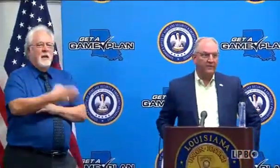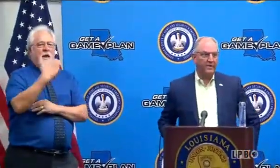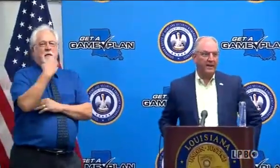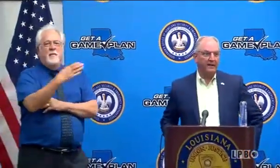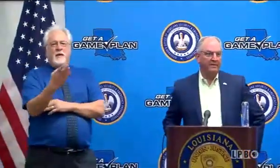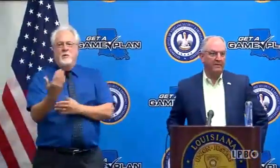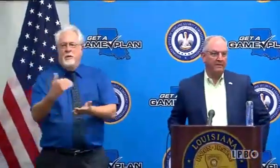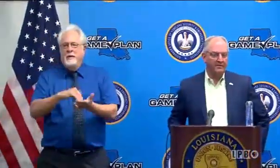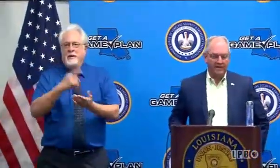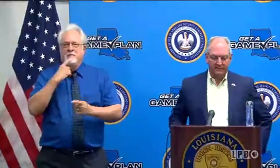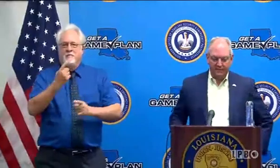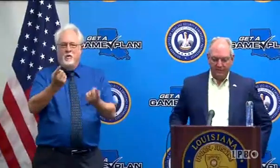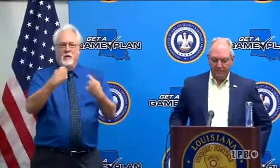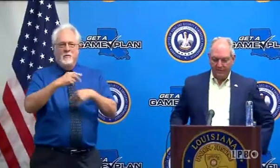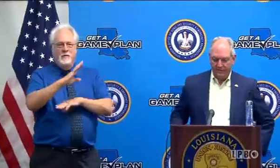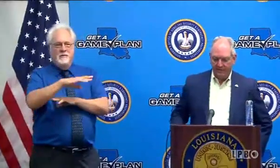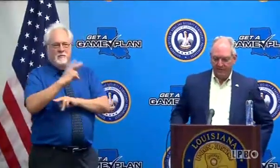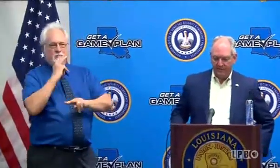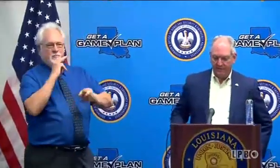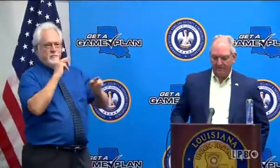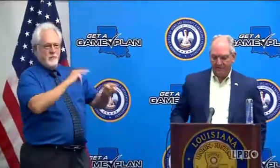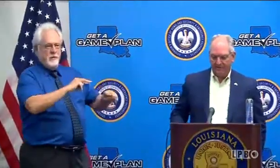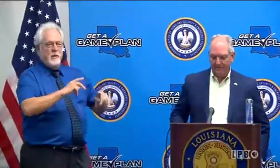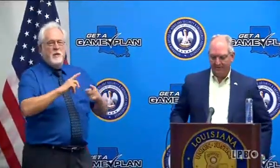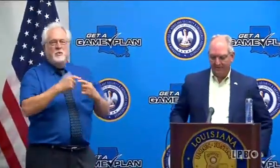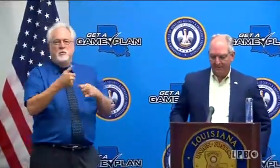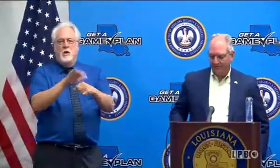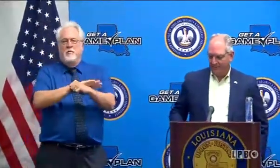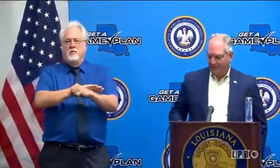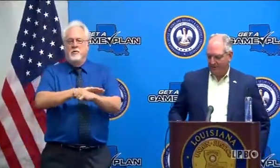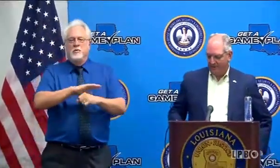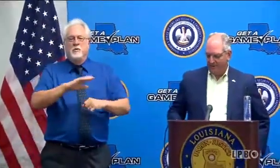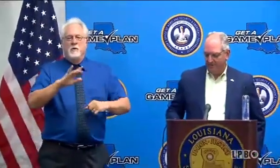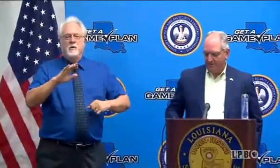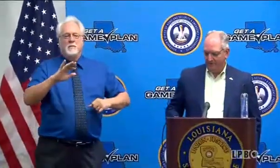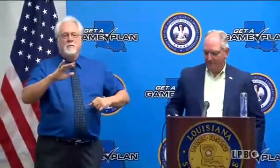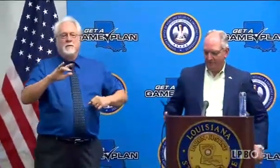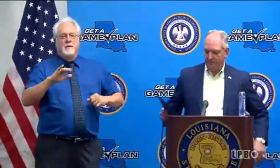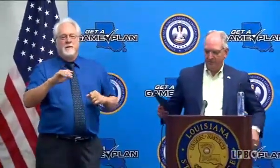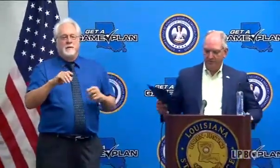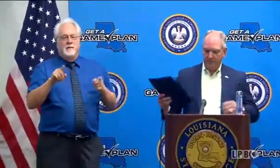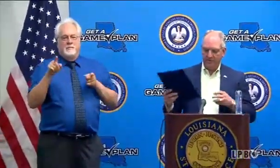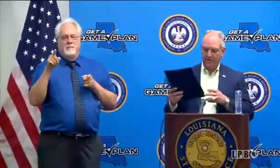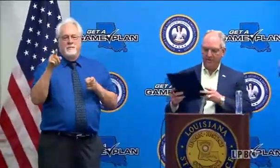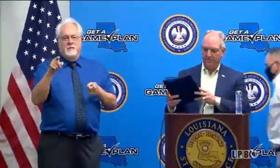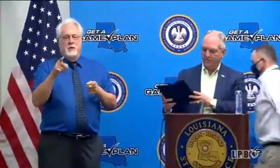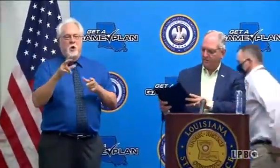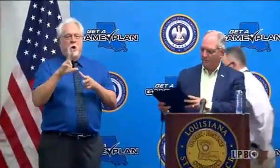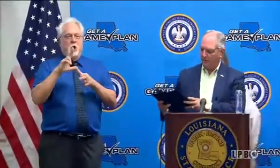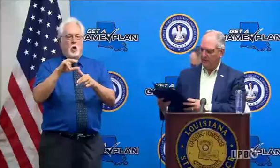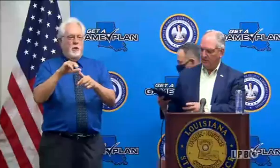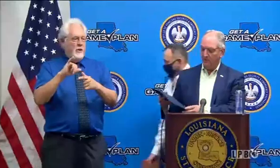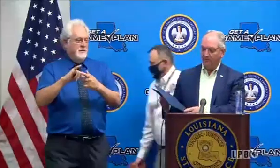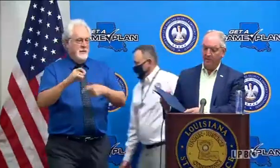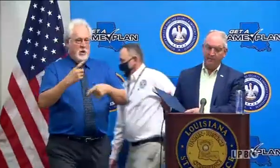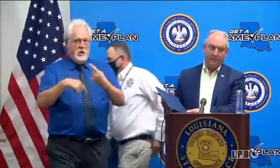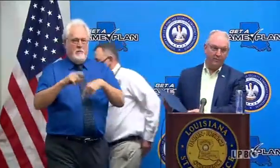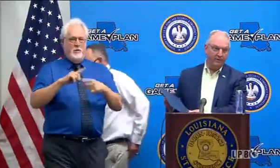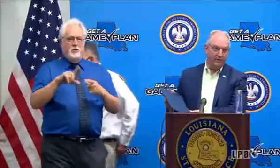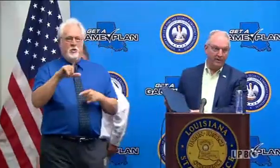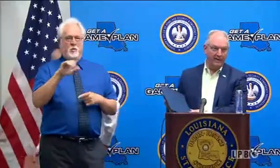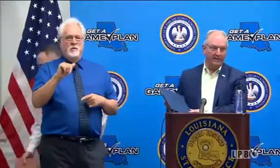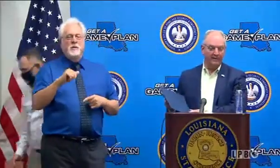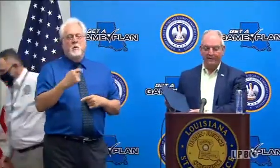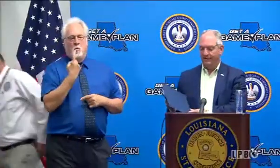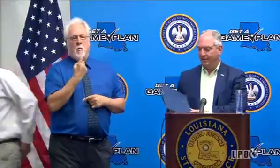Thank all of you for coming out this afternoon to continue to cover these two hurricanes that are approaching Louisiana. Well,